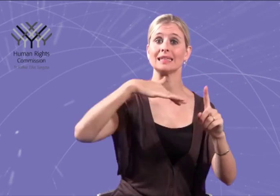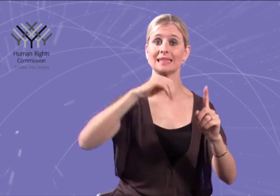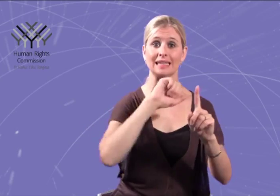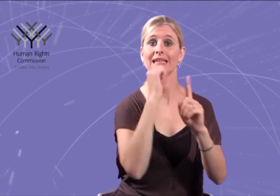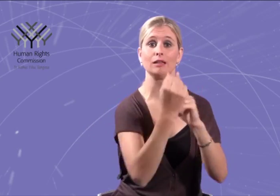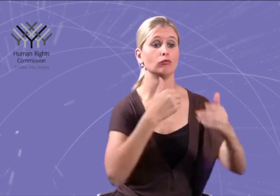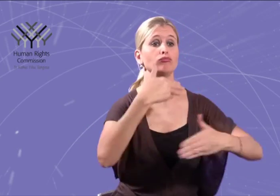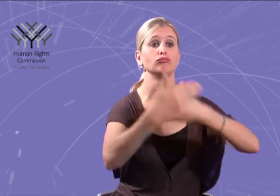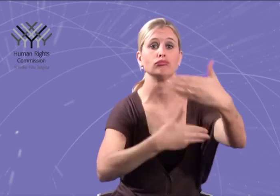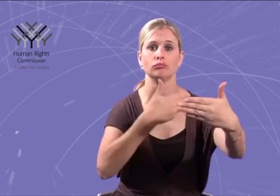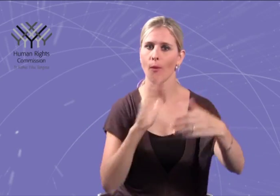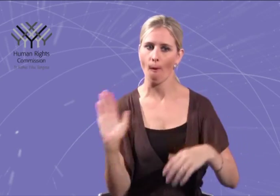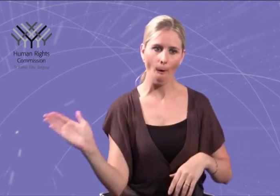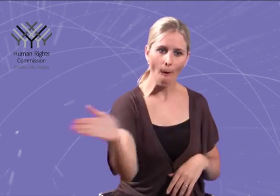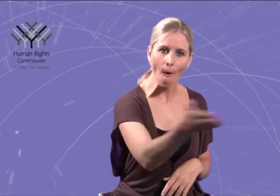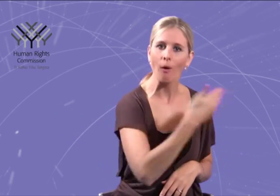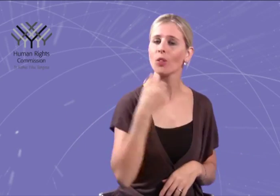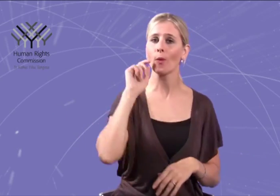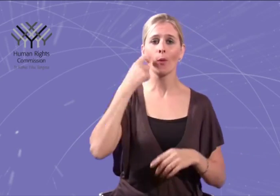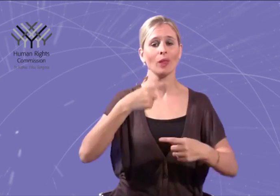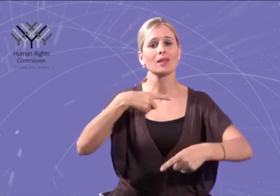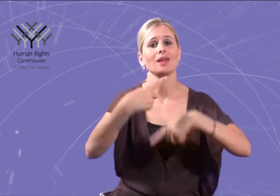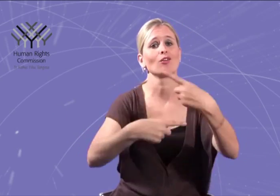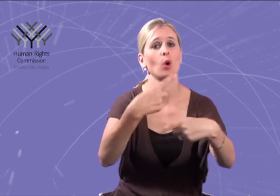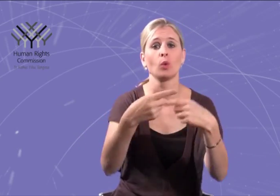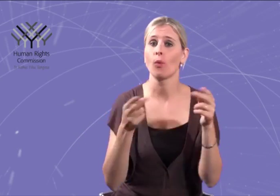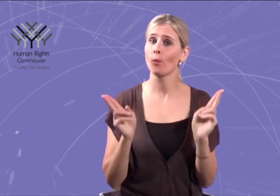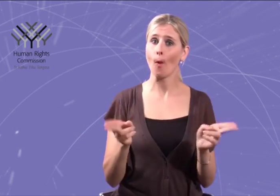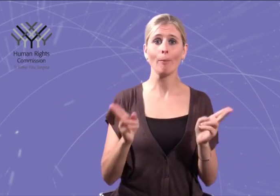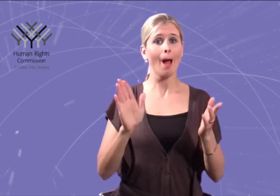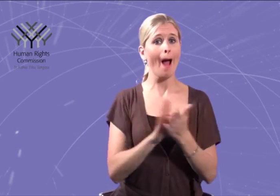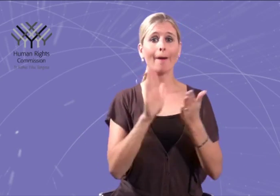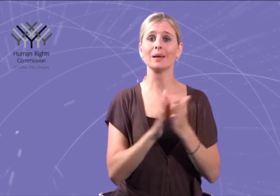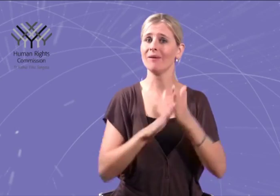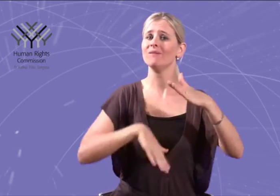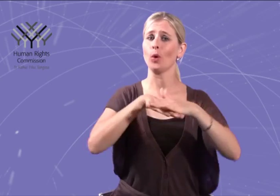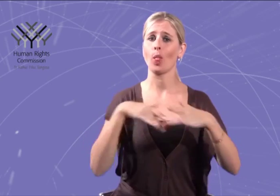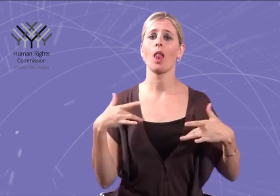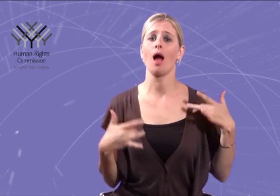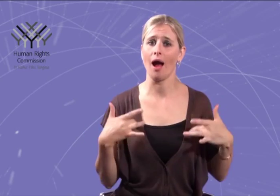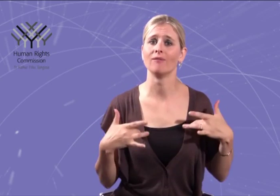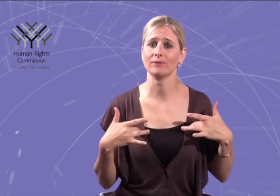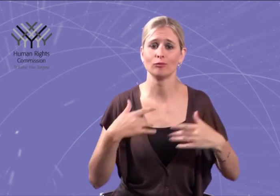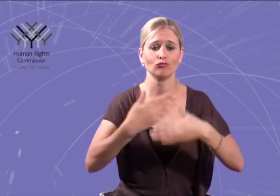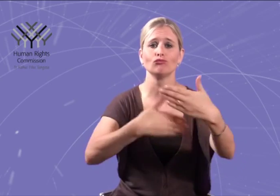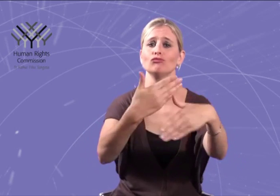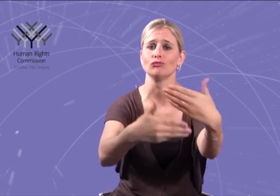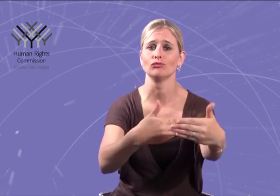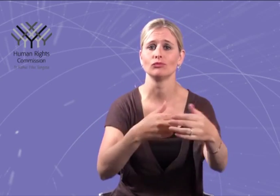If they are included, they can lead full and satisfying lives and contribute